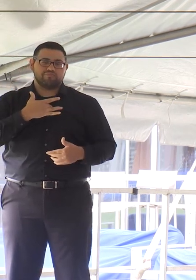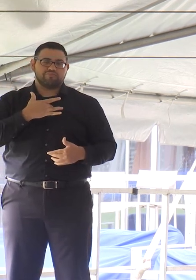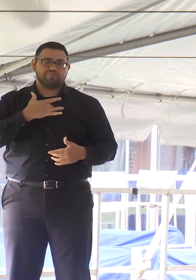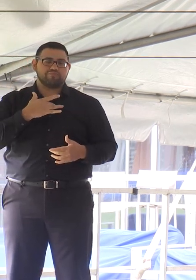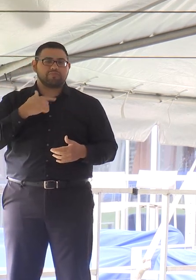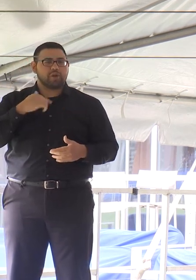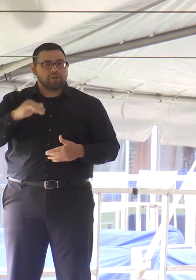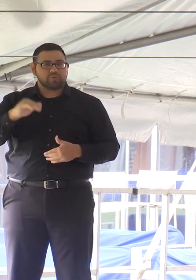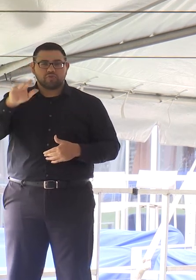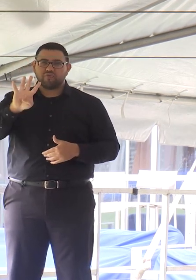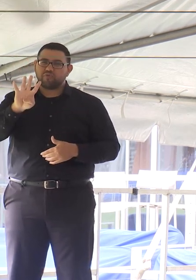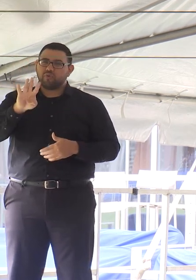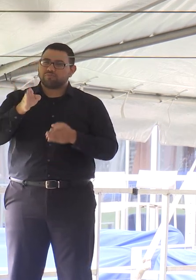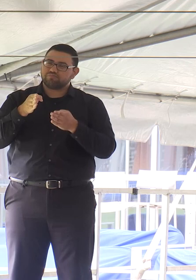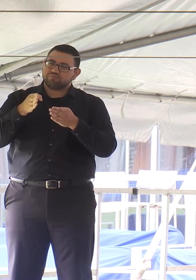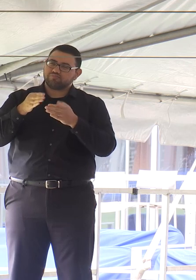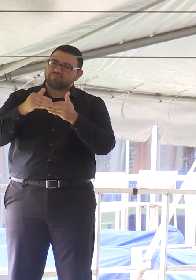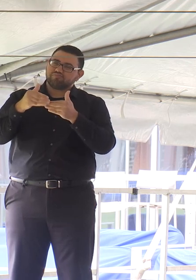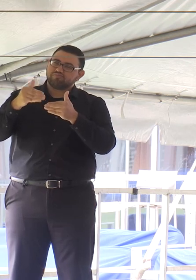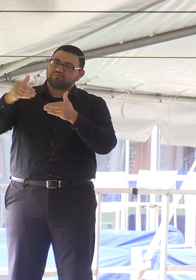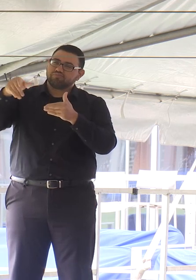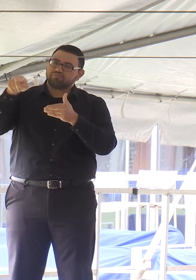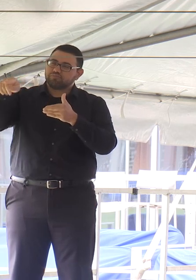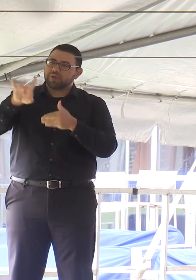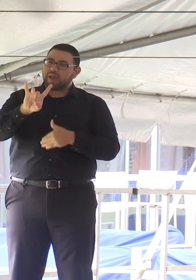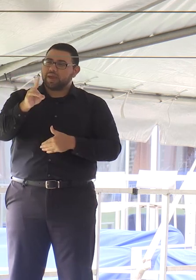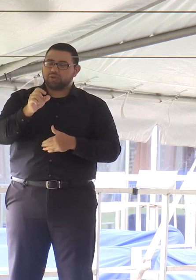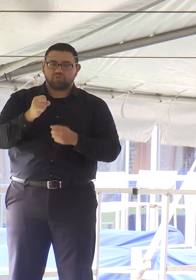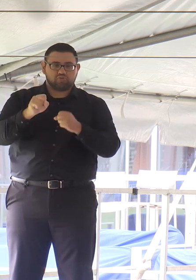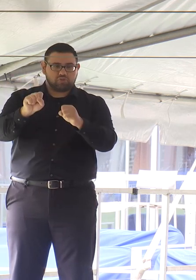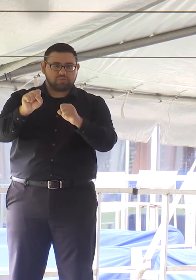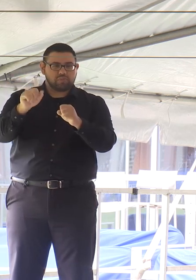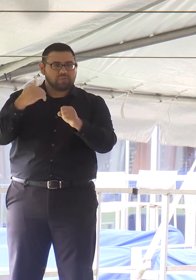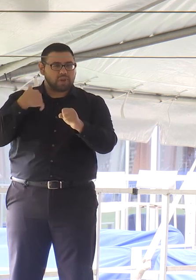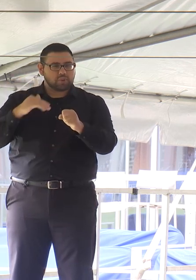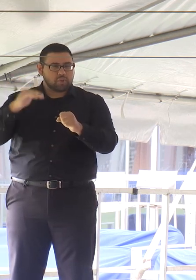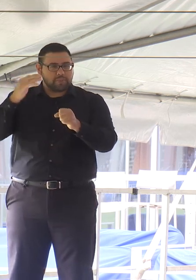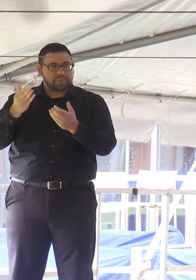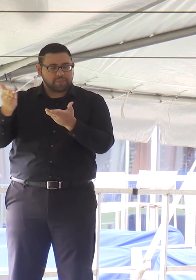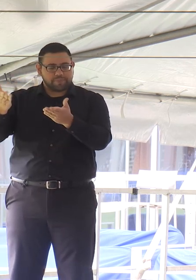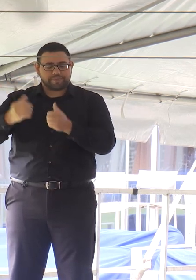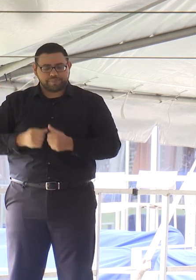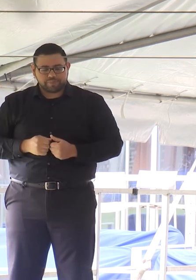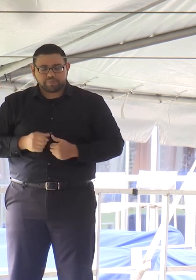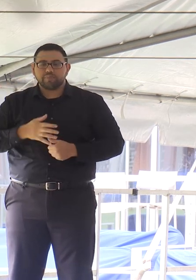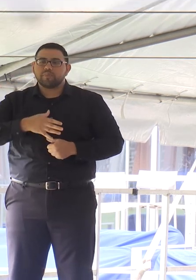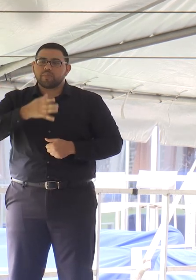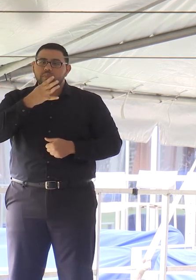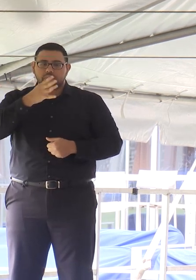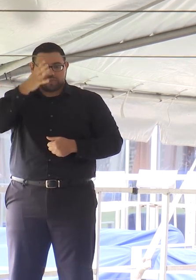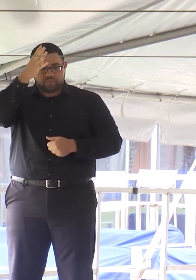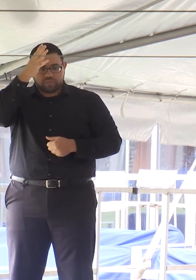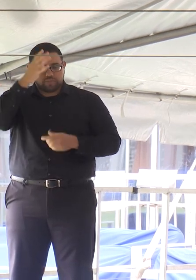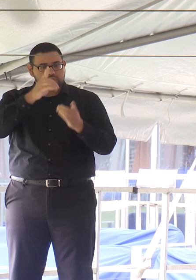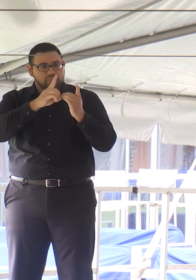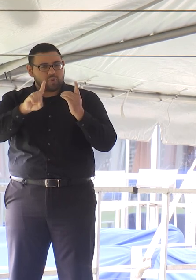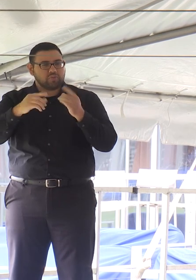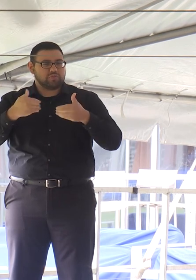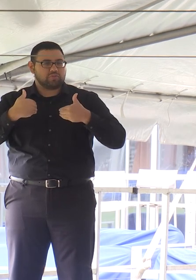heart. I grew up about four blocks from here, right over here on 8th Street. And my mother and father were divorced